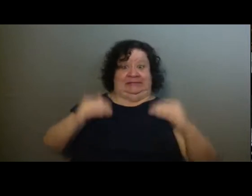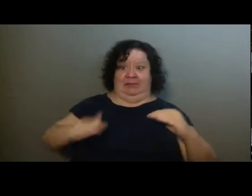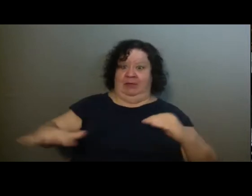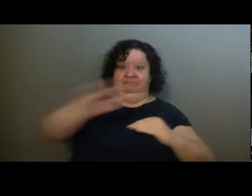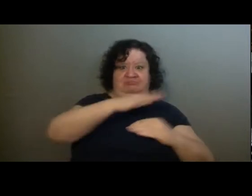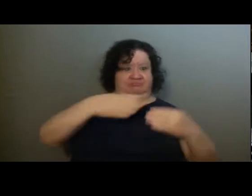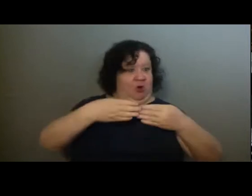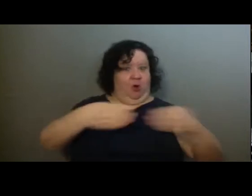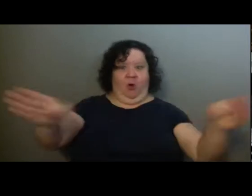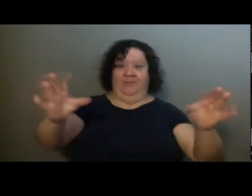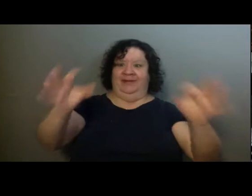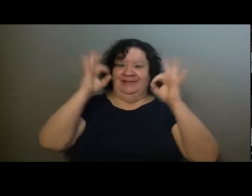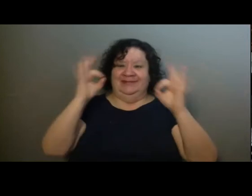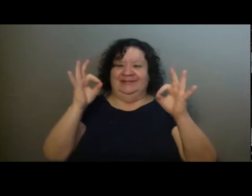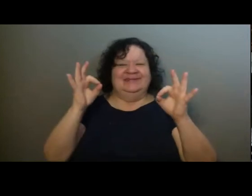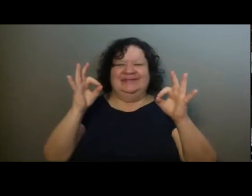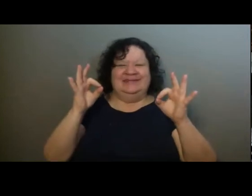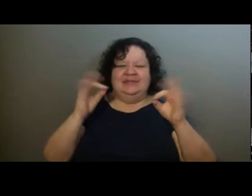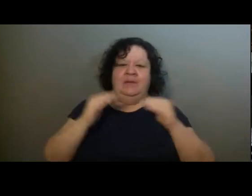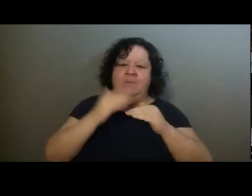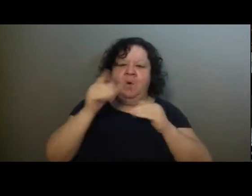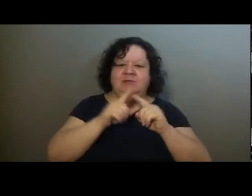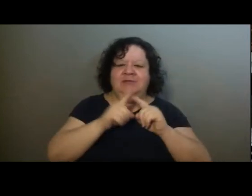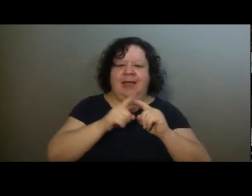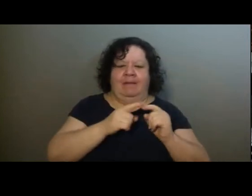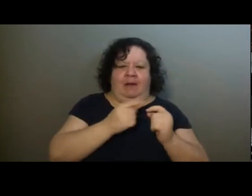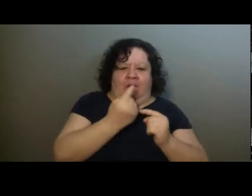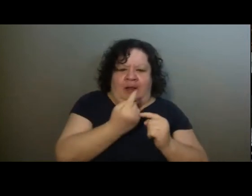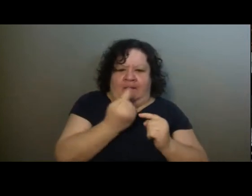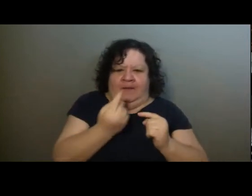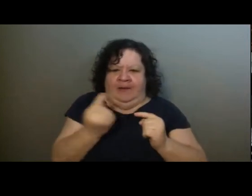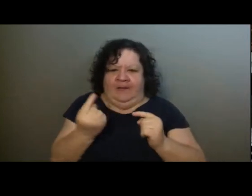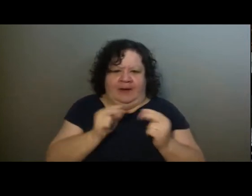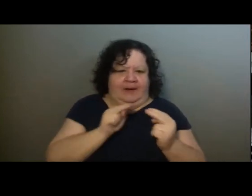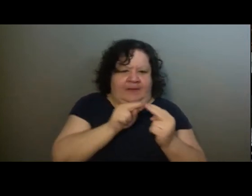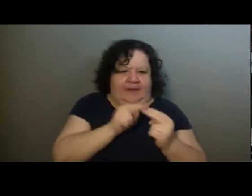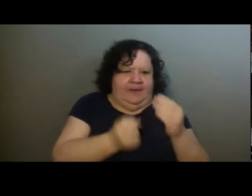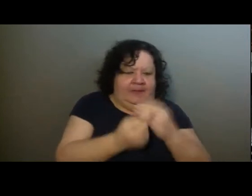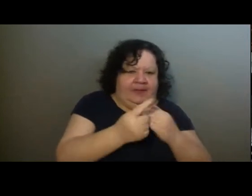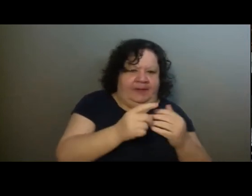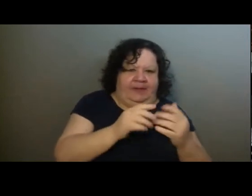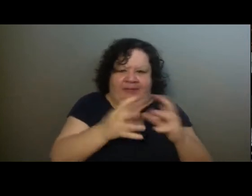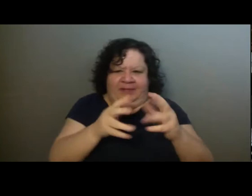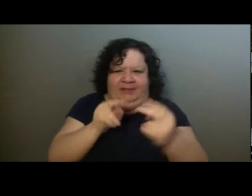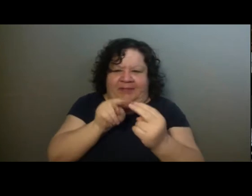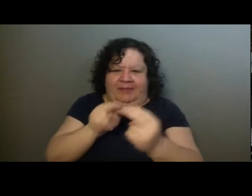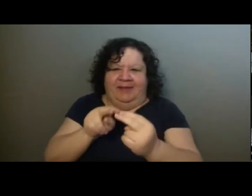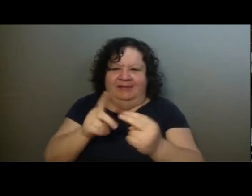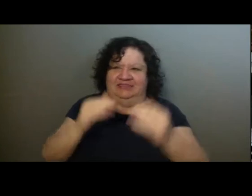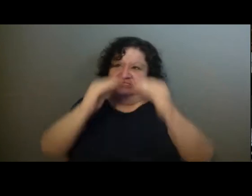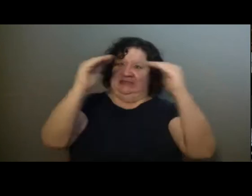national bodies. So the social media platform that is being used and to encourage persons